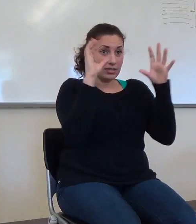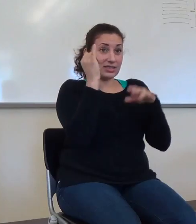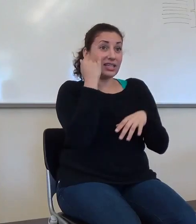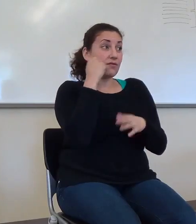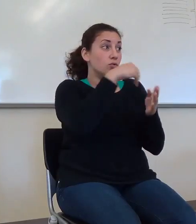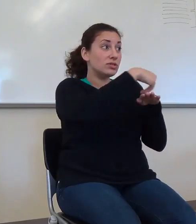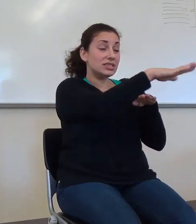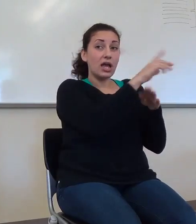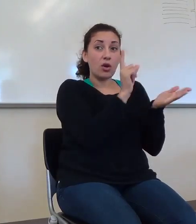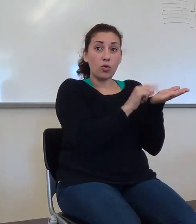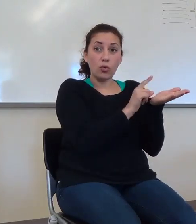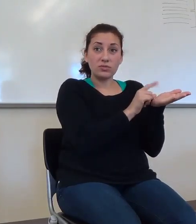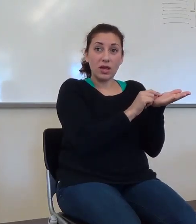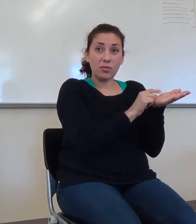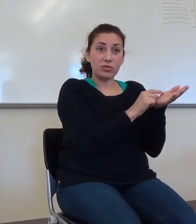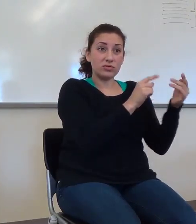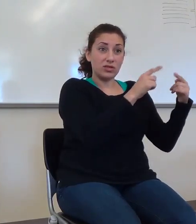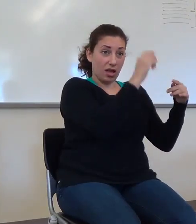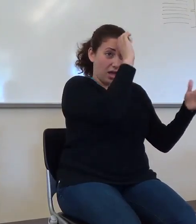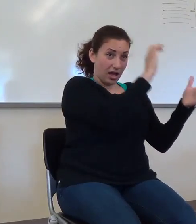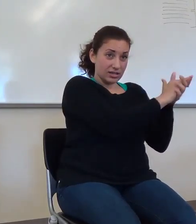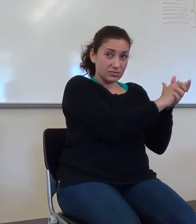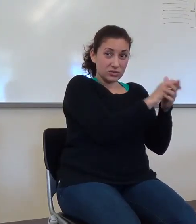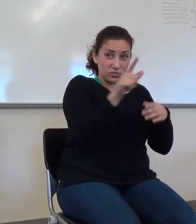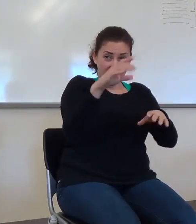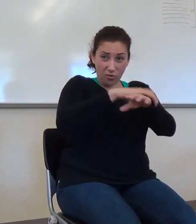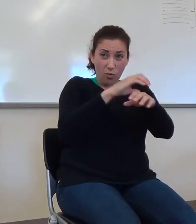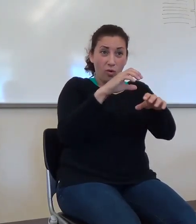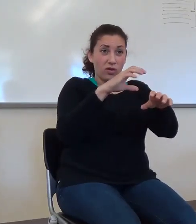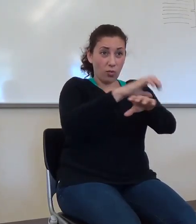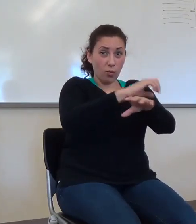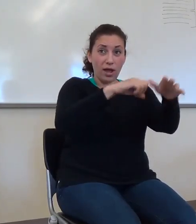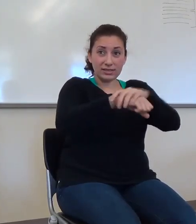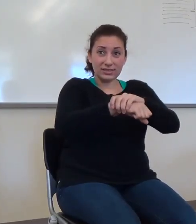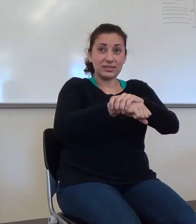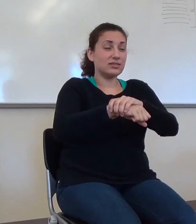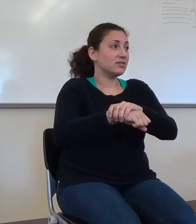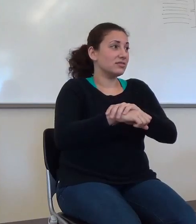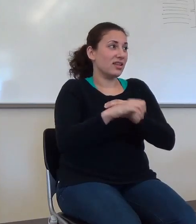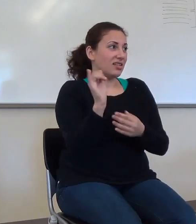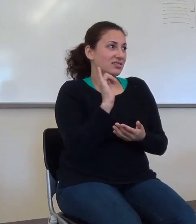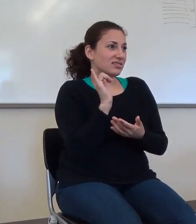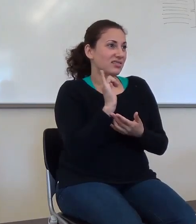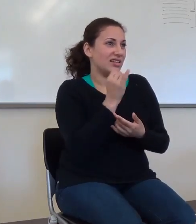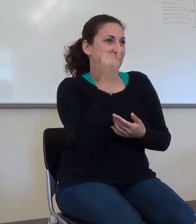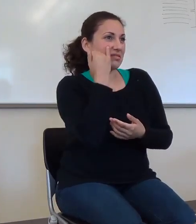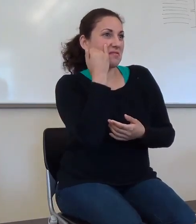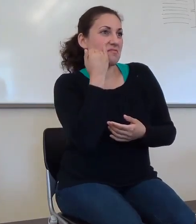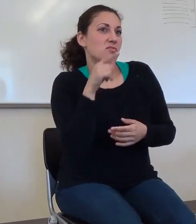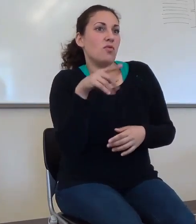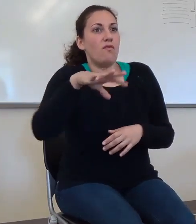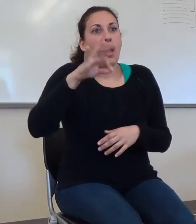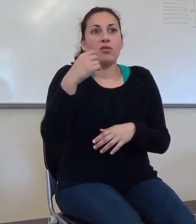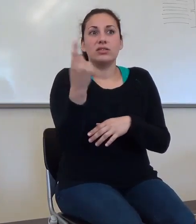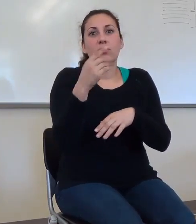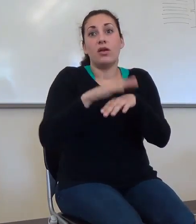clippings? That would be more like you guys forwarding something, finding an article online and forwarding it to someone. She was arrested